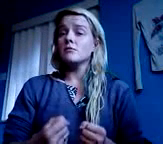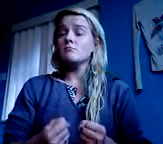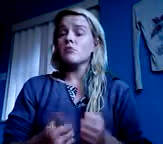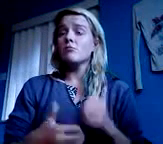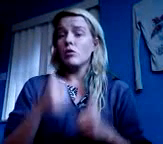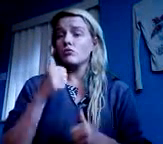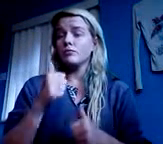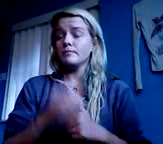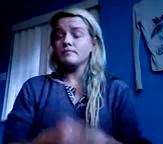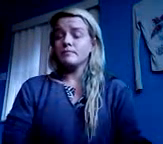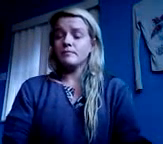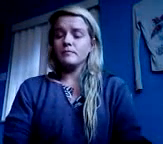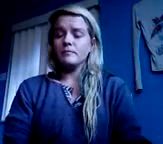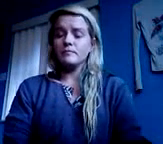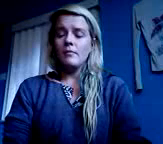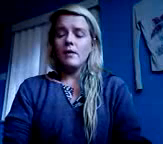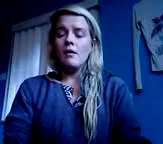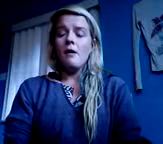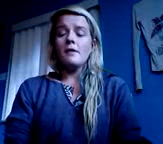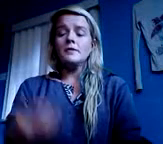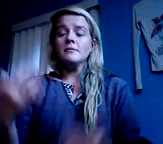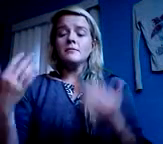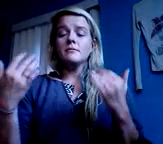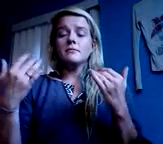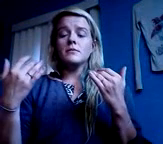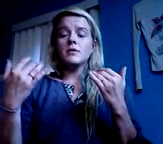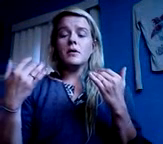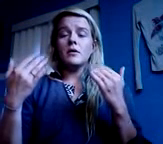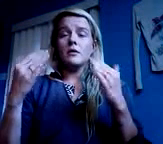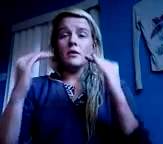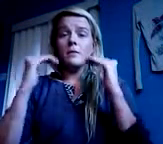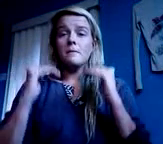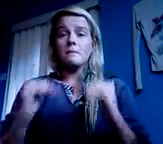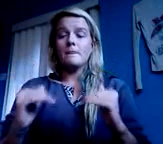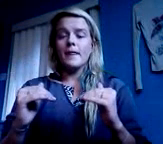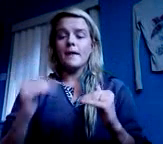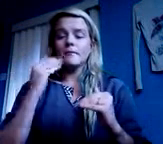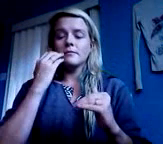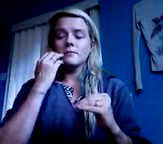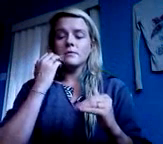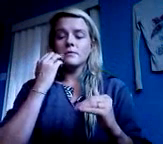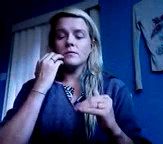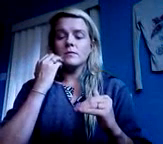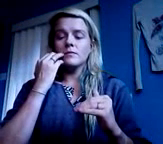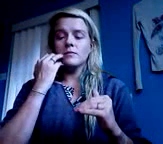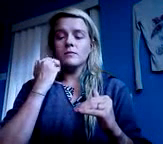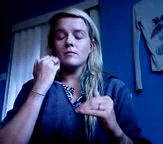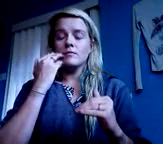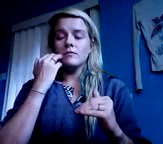take that chemical species that has the most number of carbons, which is hexane, and we're going to give it a coefficient of 1.